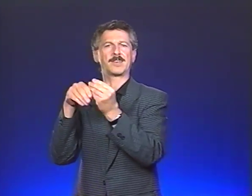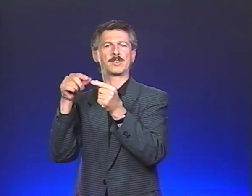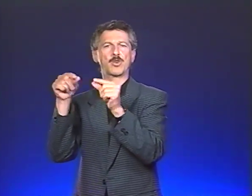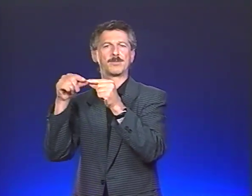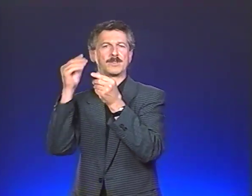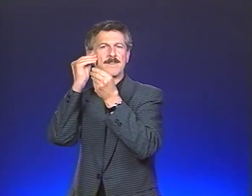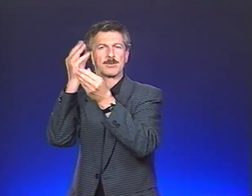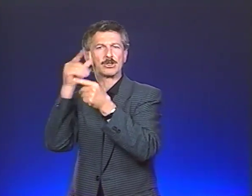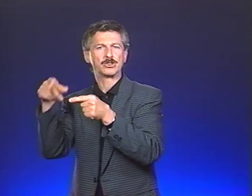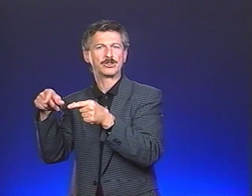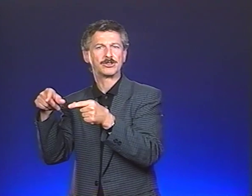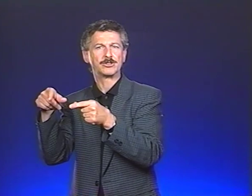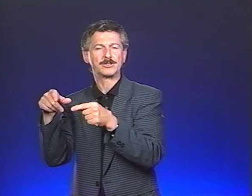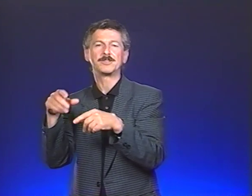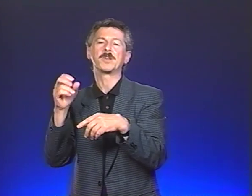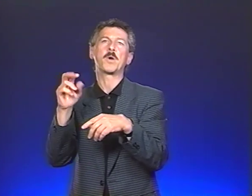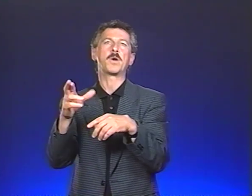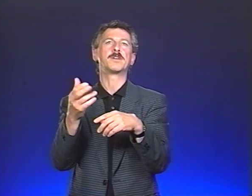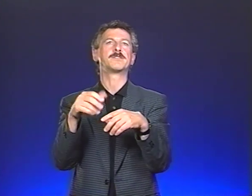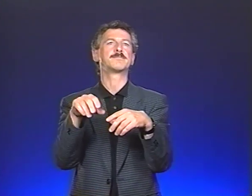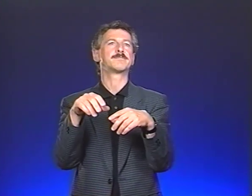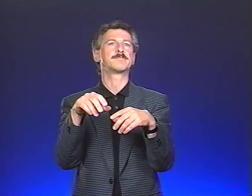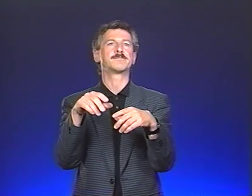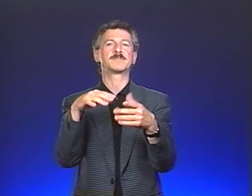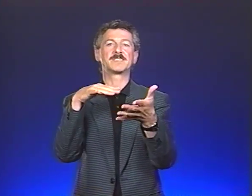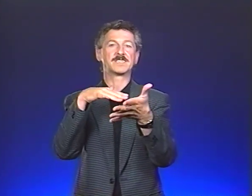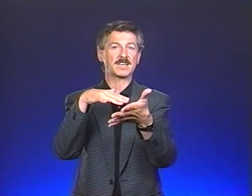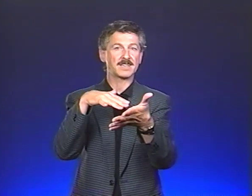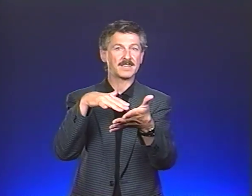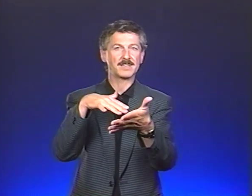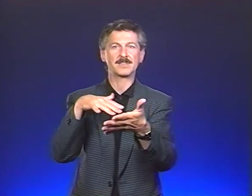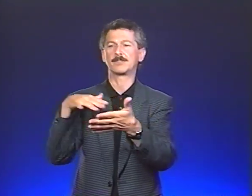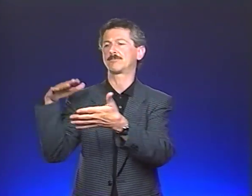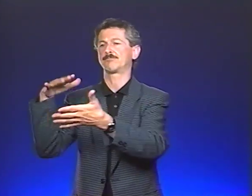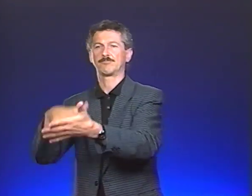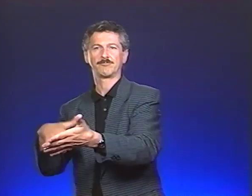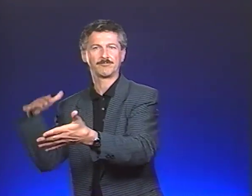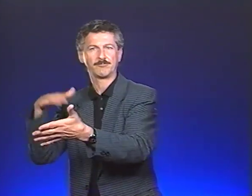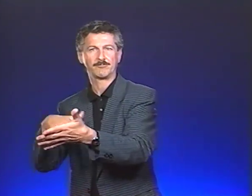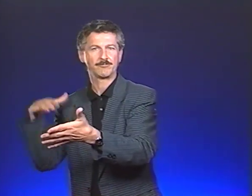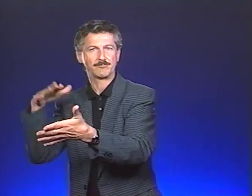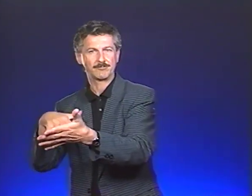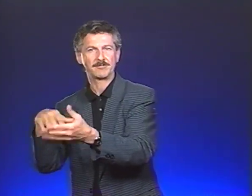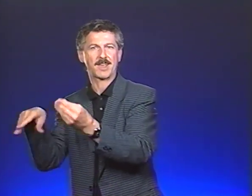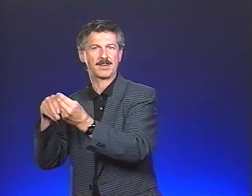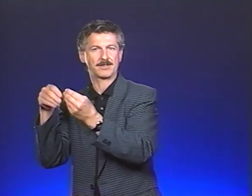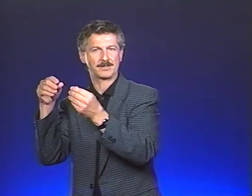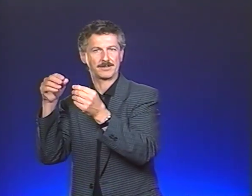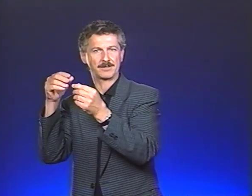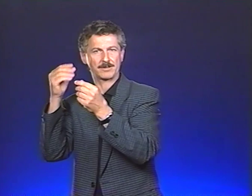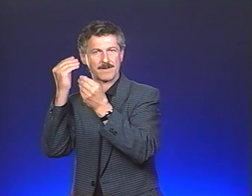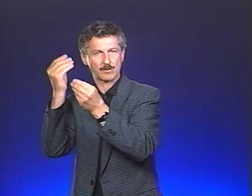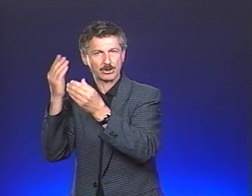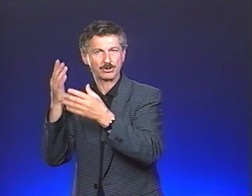Inflectional morphology adds grammatical information, such as over time or again and again, to a base